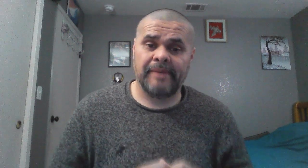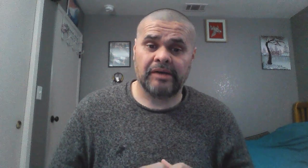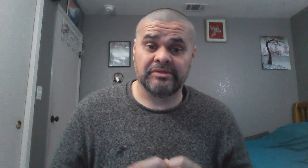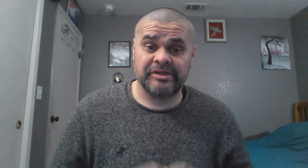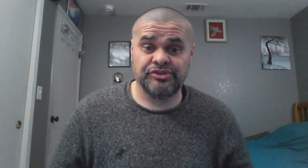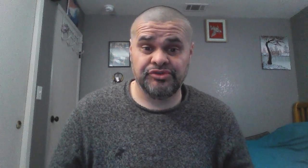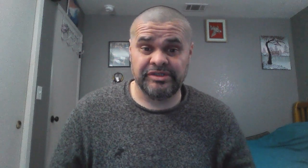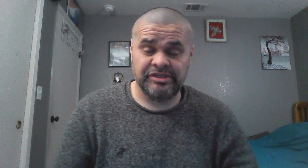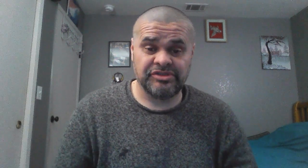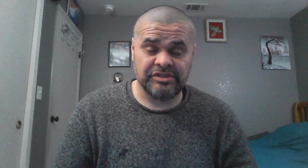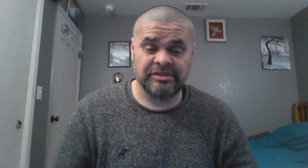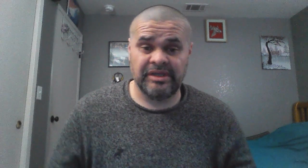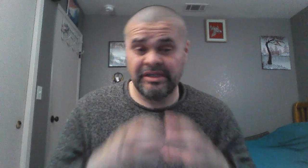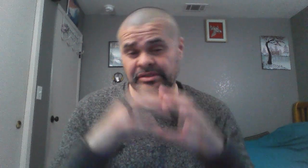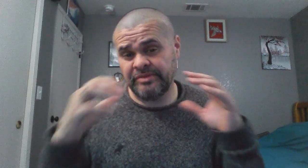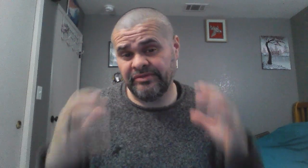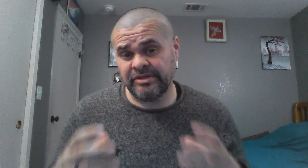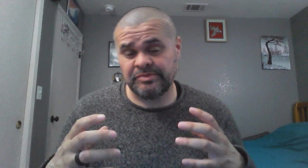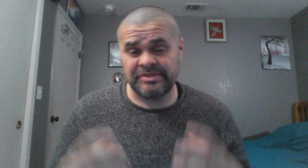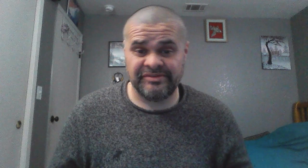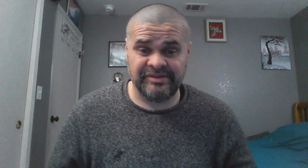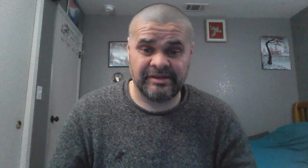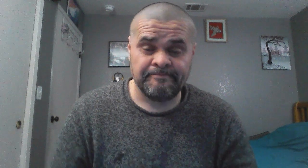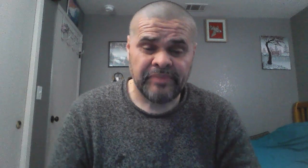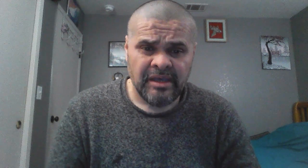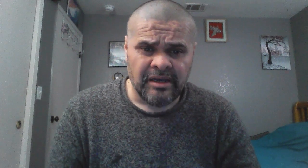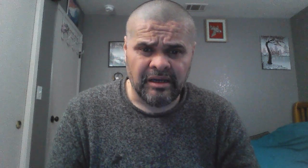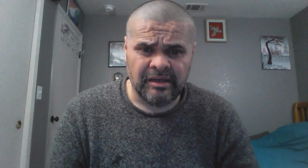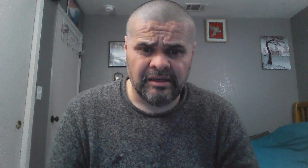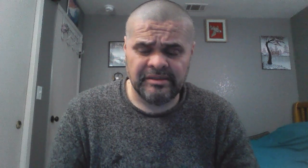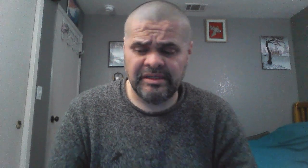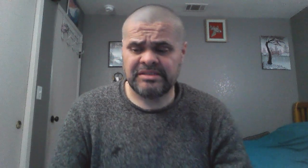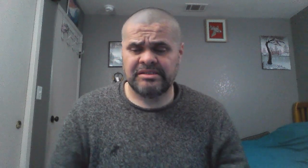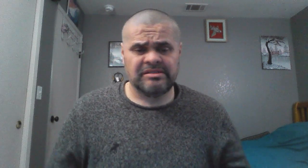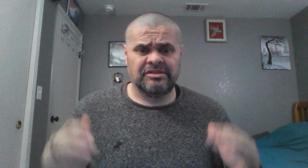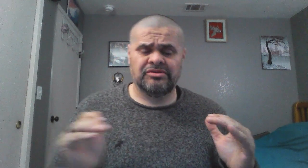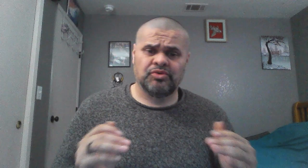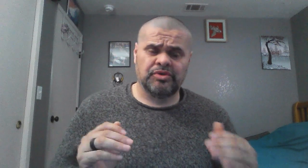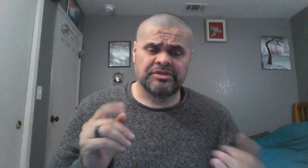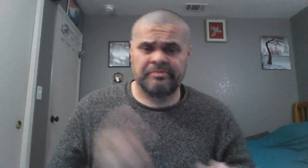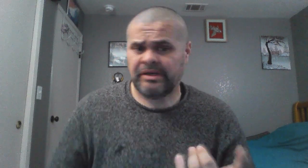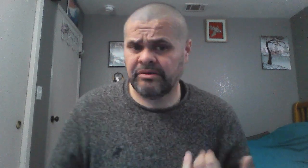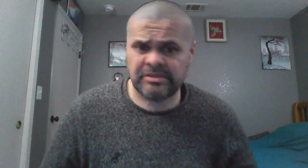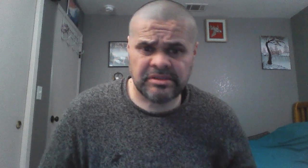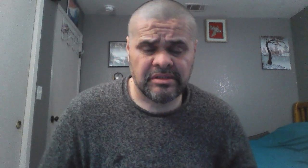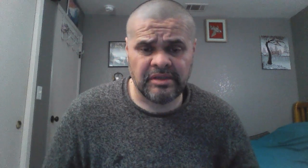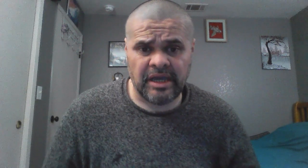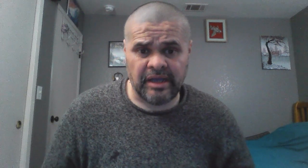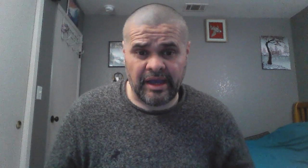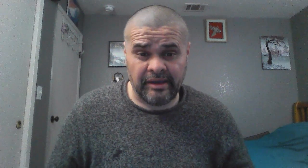about education, and it's going to be very specific. This is geared towards parents that